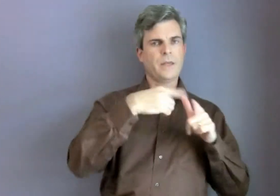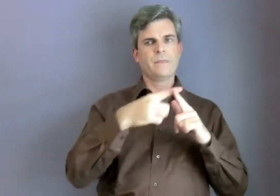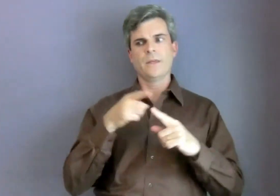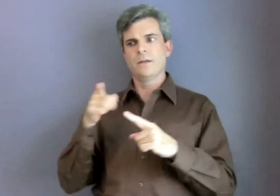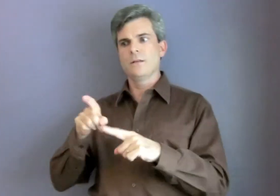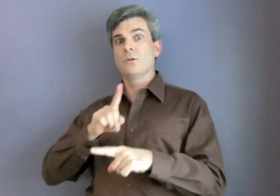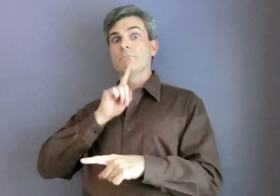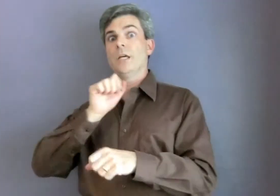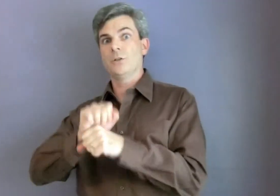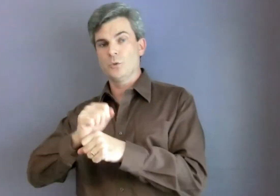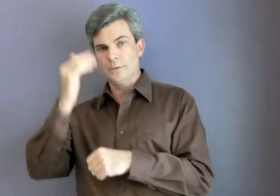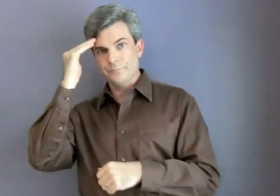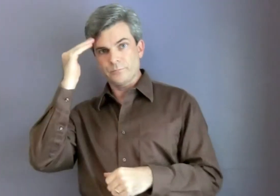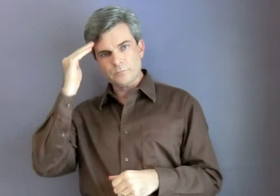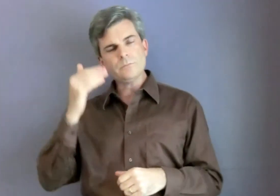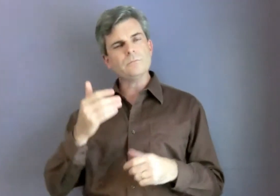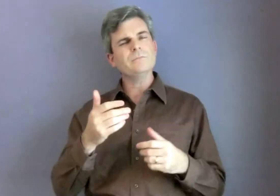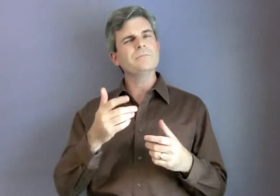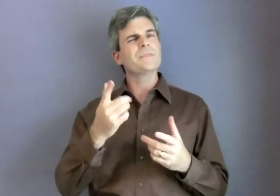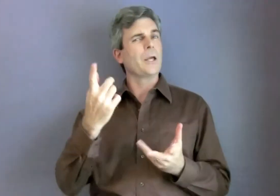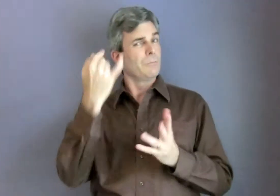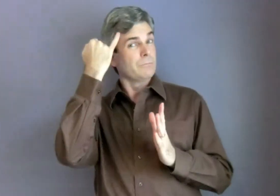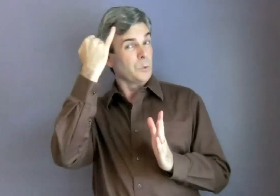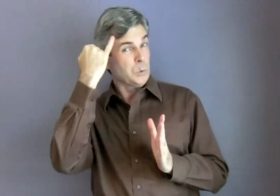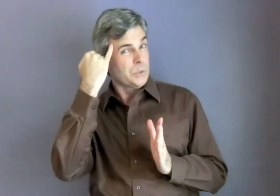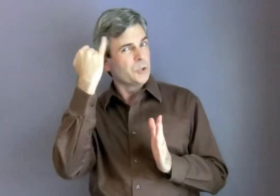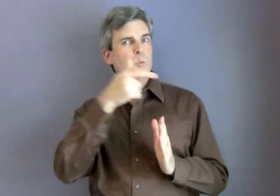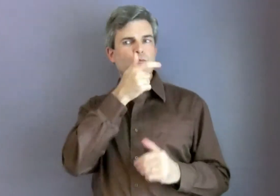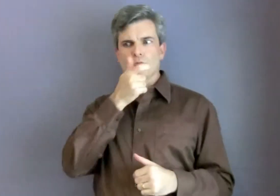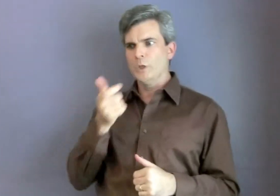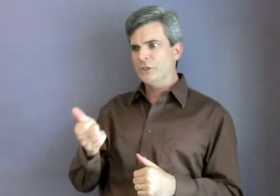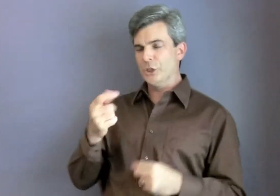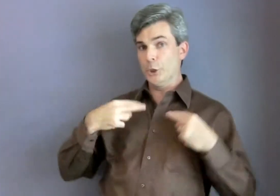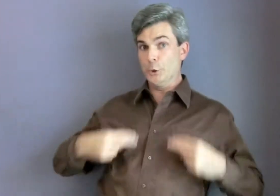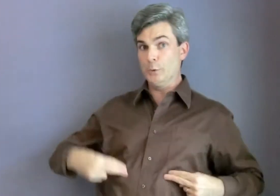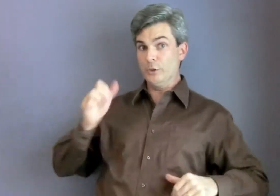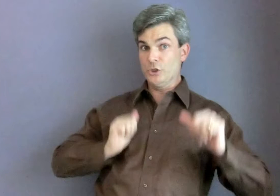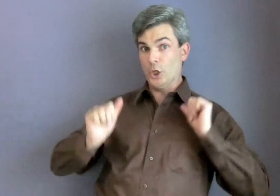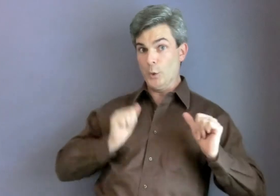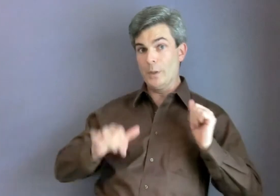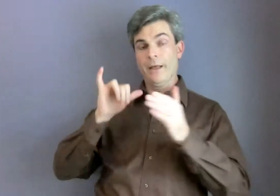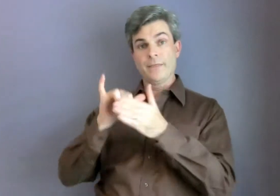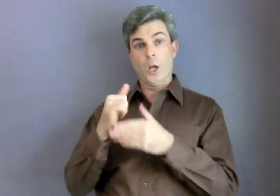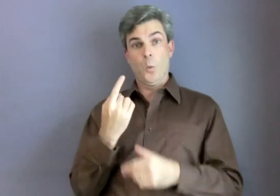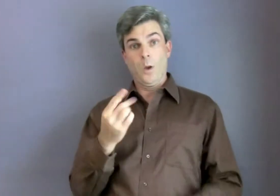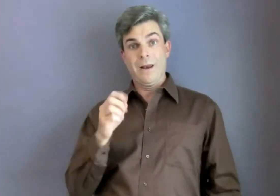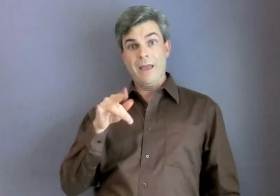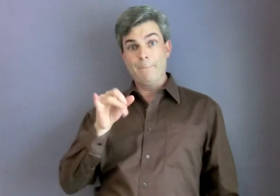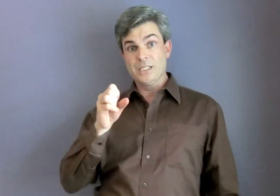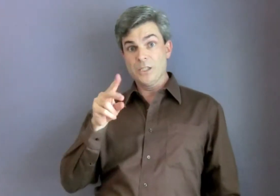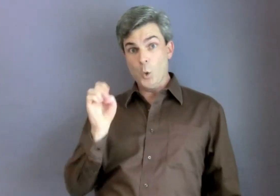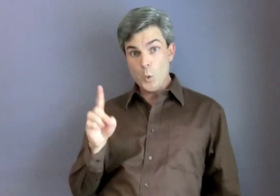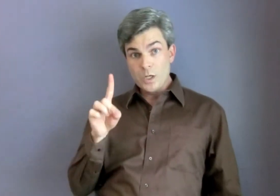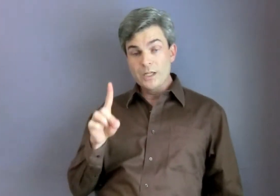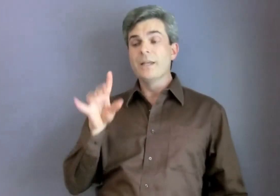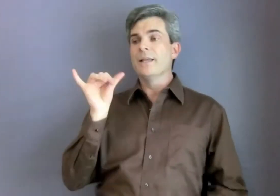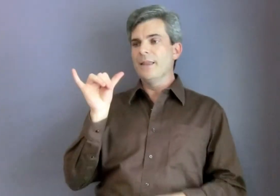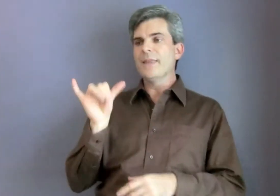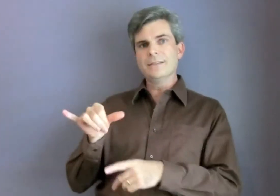and a consideration of the difference between potential mind and actual mind. This is a dense array EEG MRI tracking 156